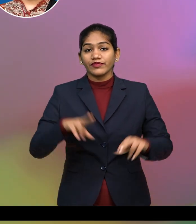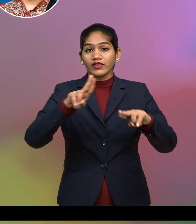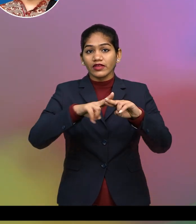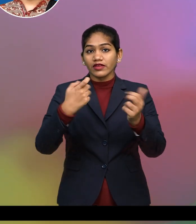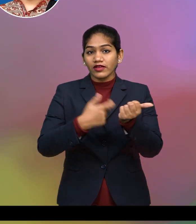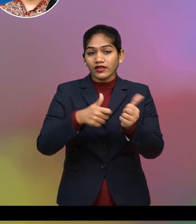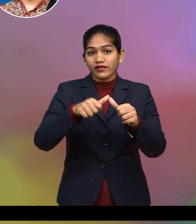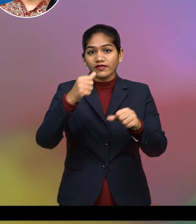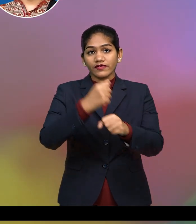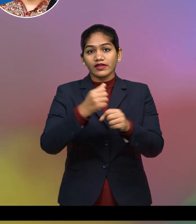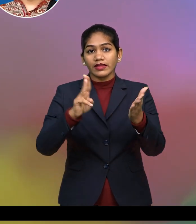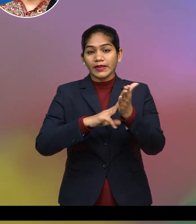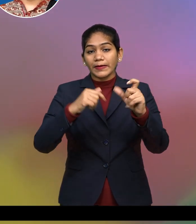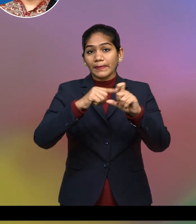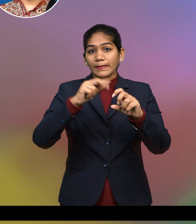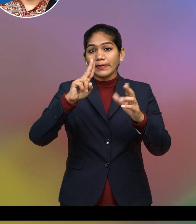Fragmentation.